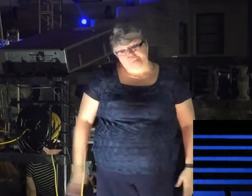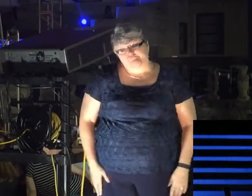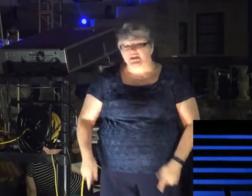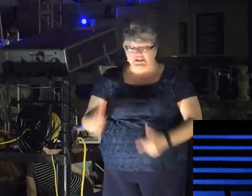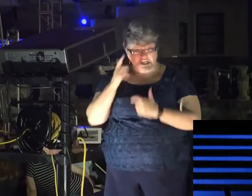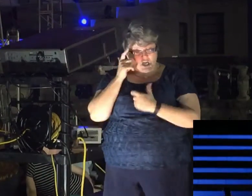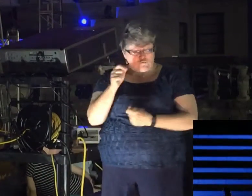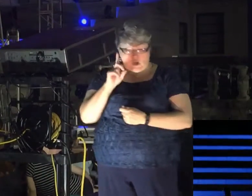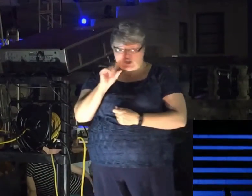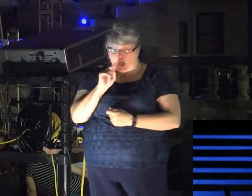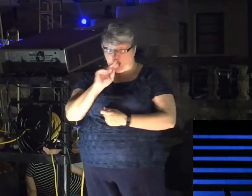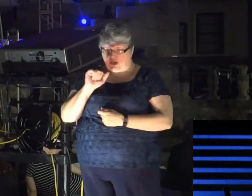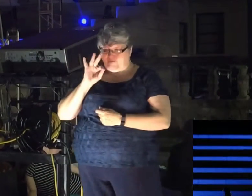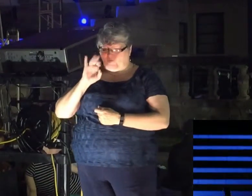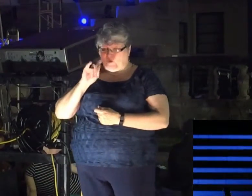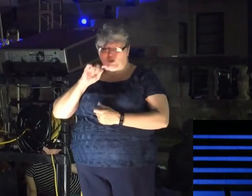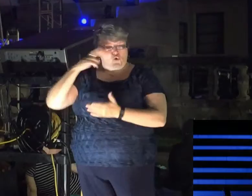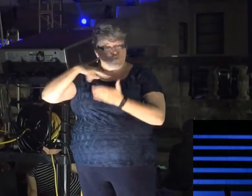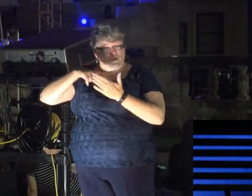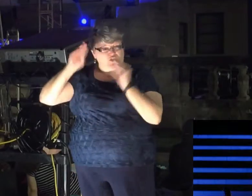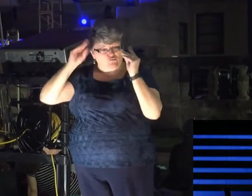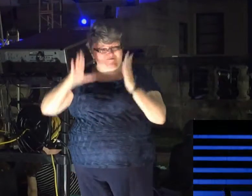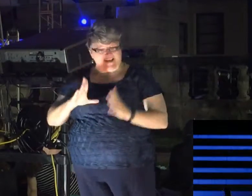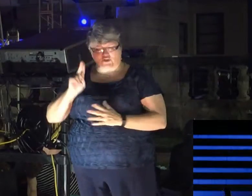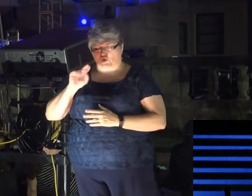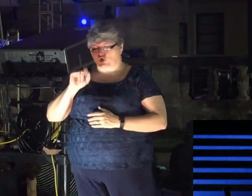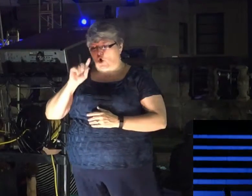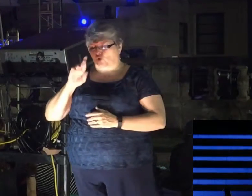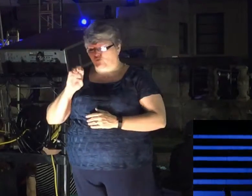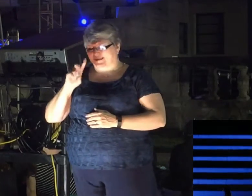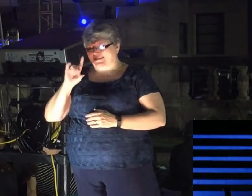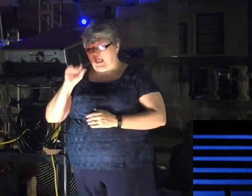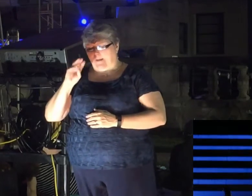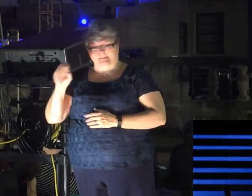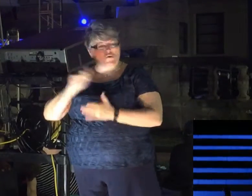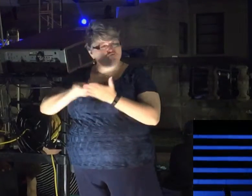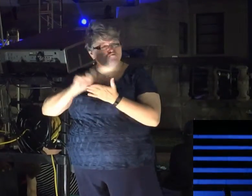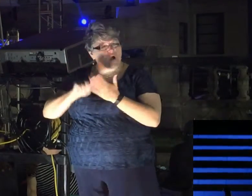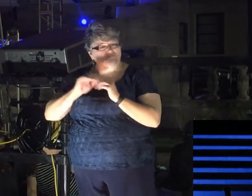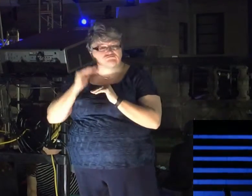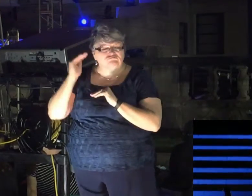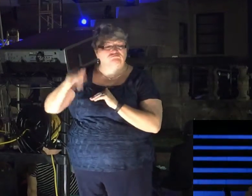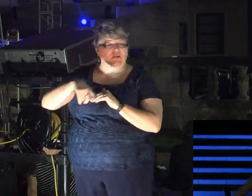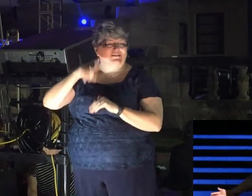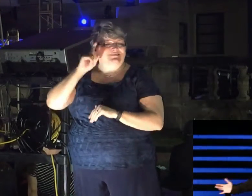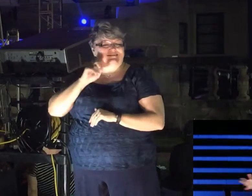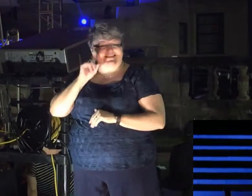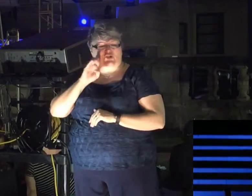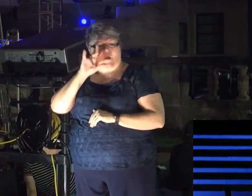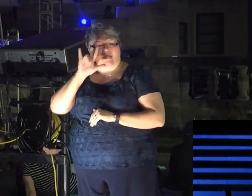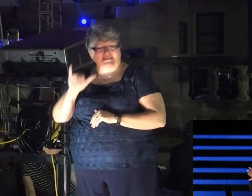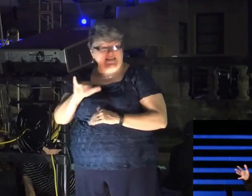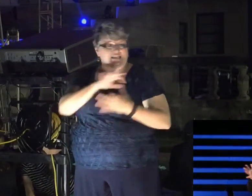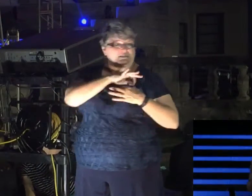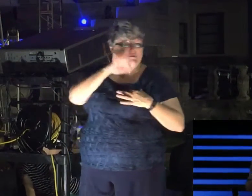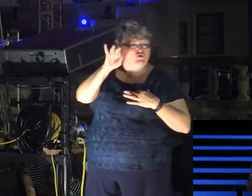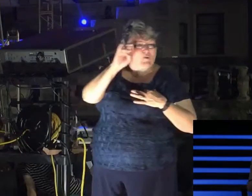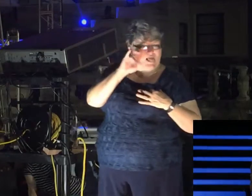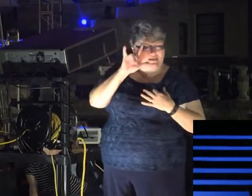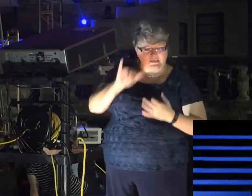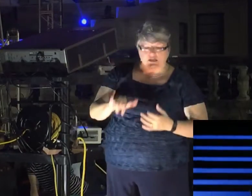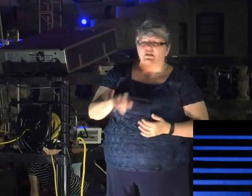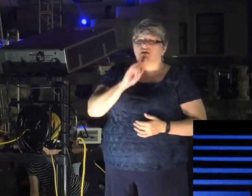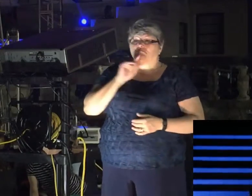relationships. It's interesting. Donna Freitas is a research professor at Notre Dame who writes extensively about sexuality